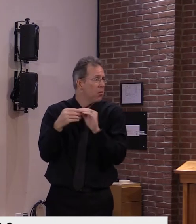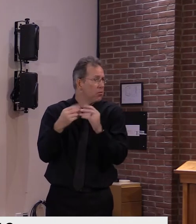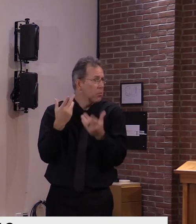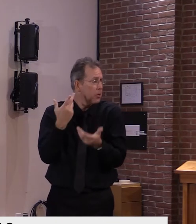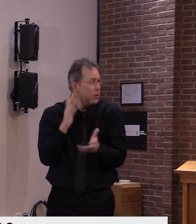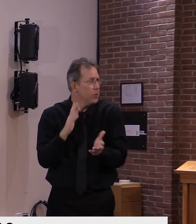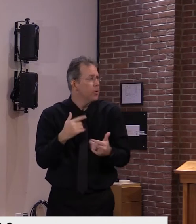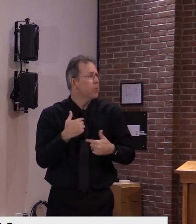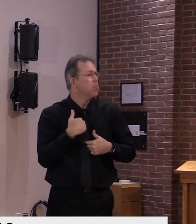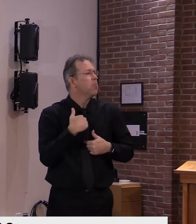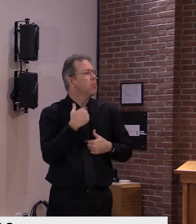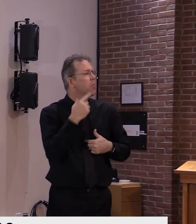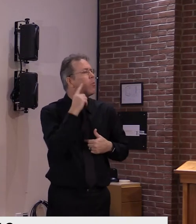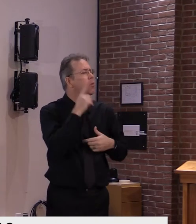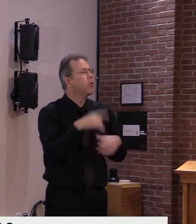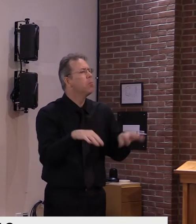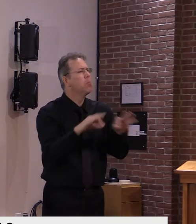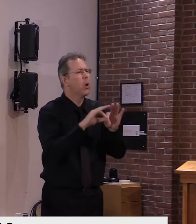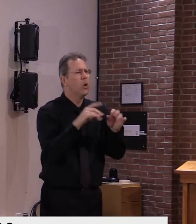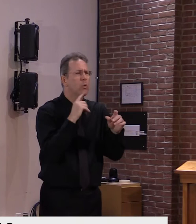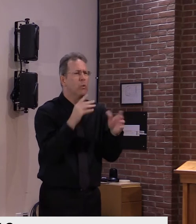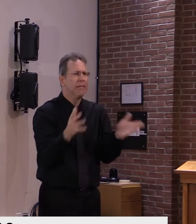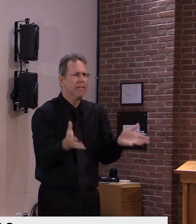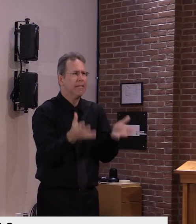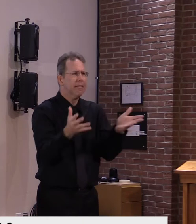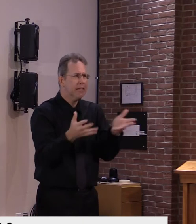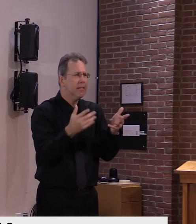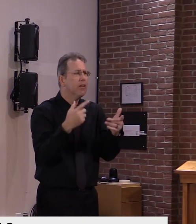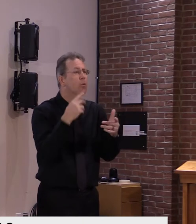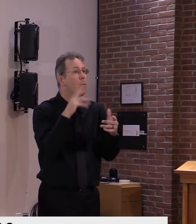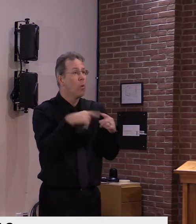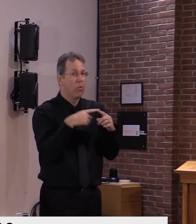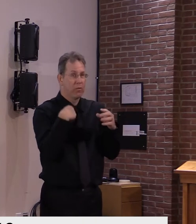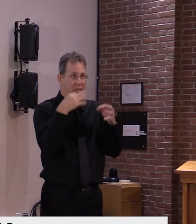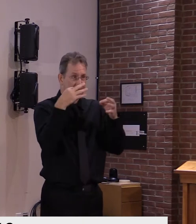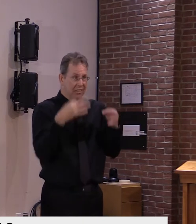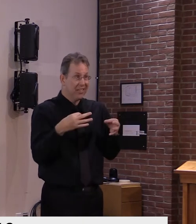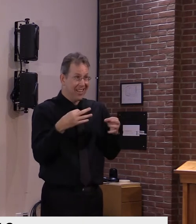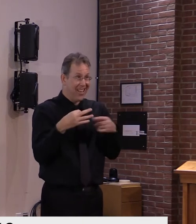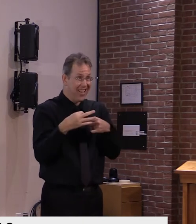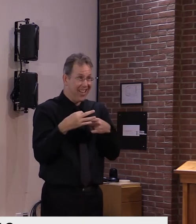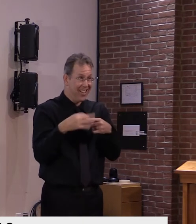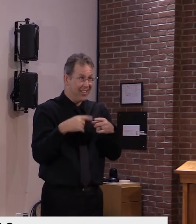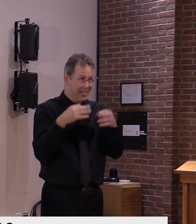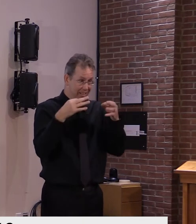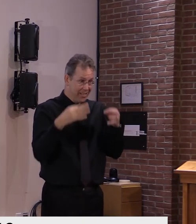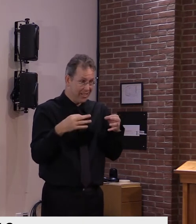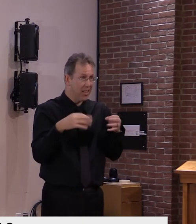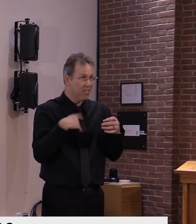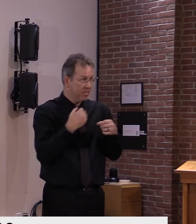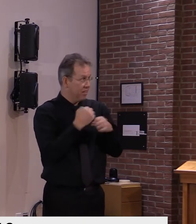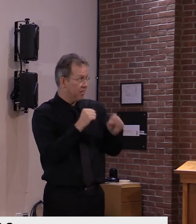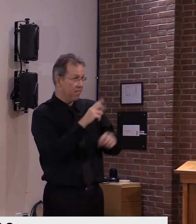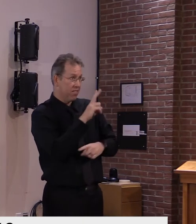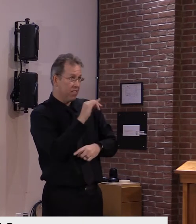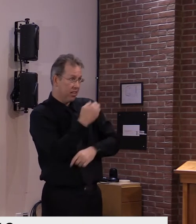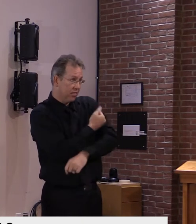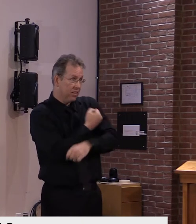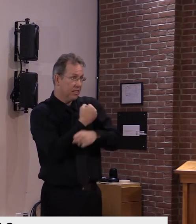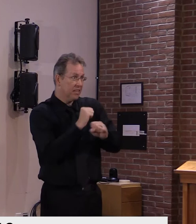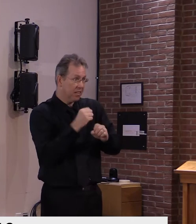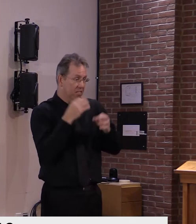important for us once we determine that there are some safe vaccines out there, that we ask